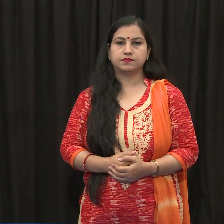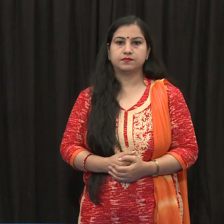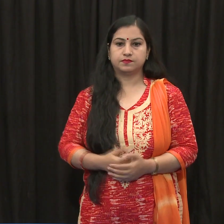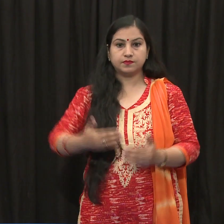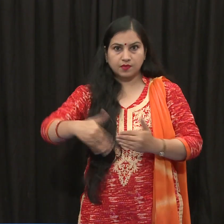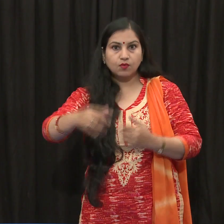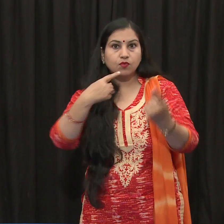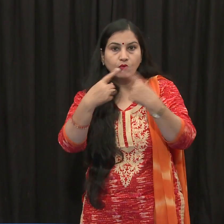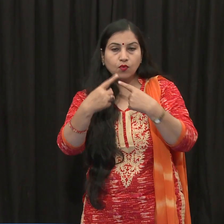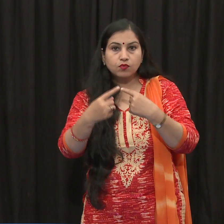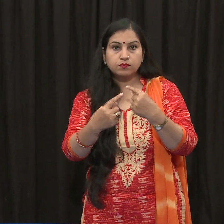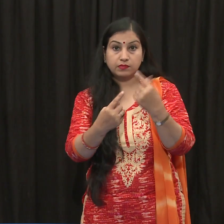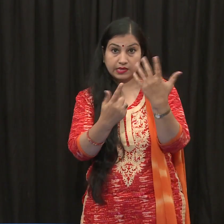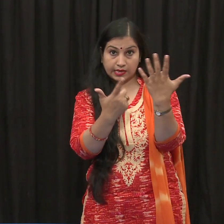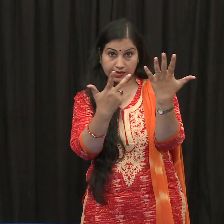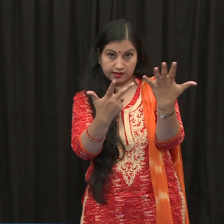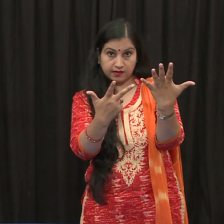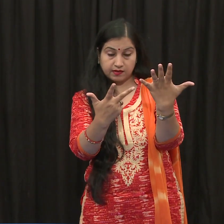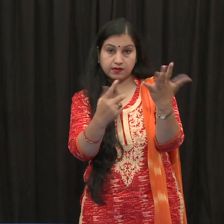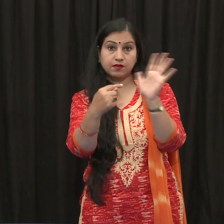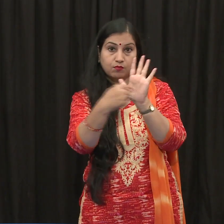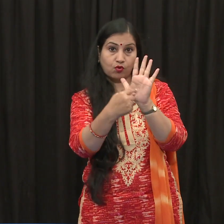Let's talk about our eighth feature,